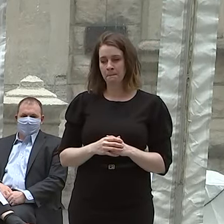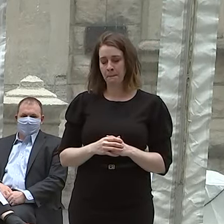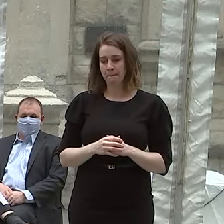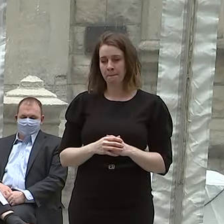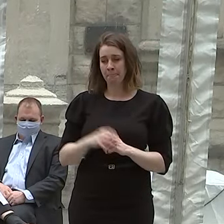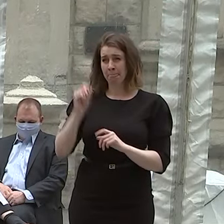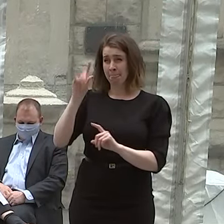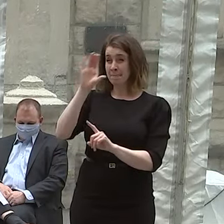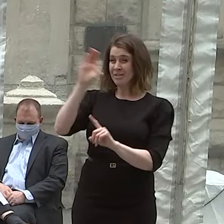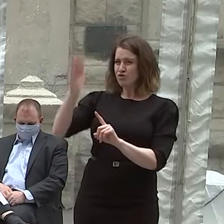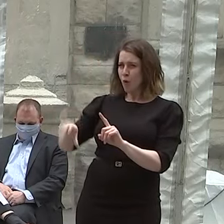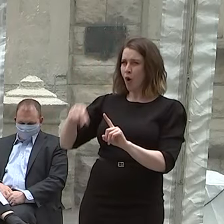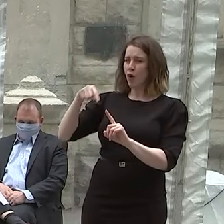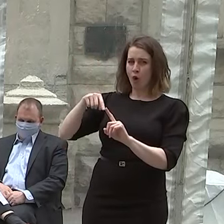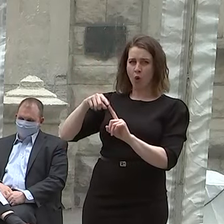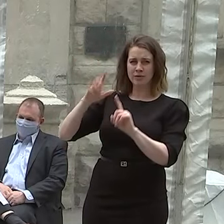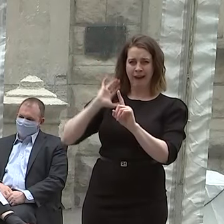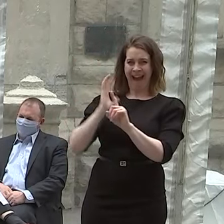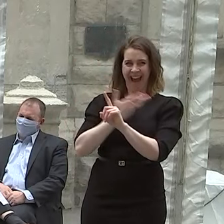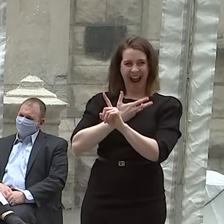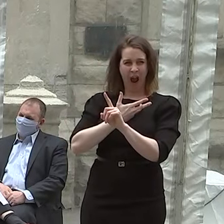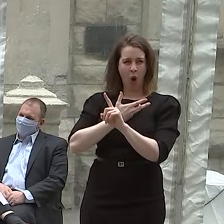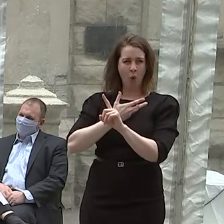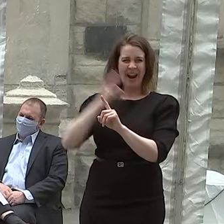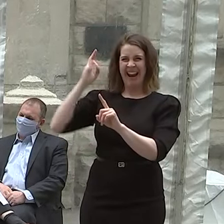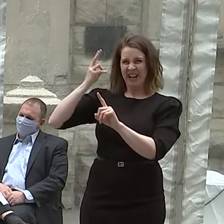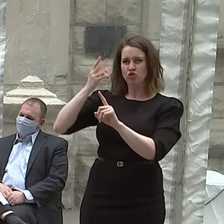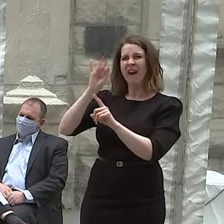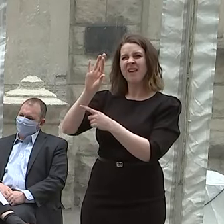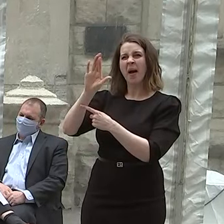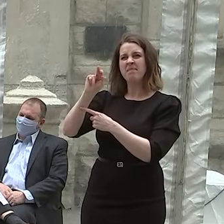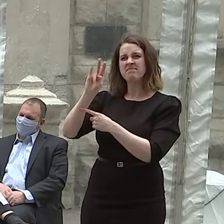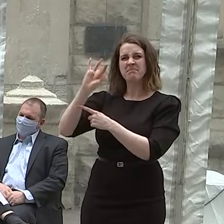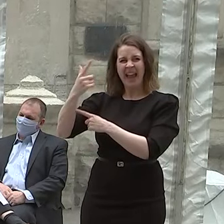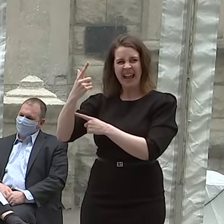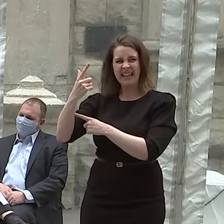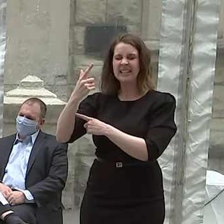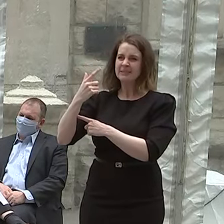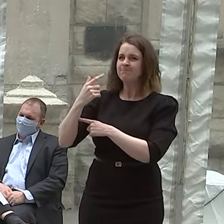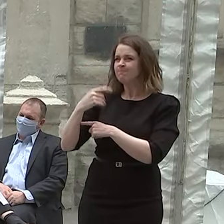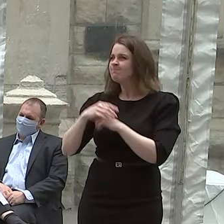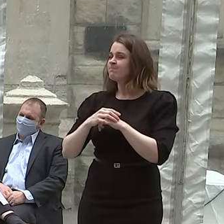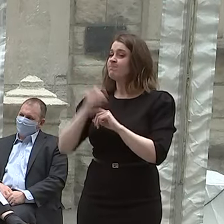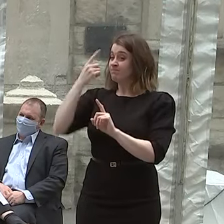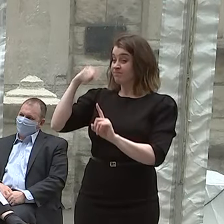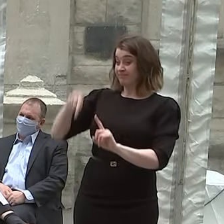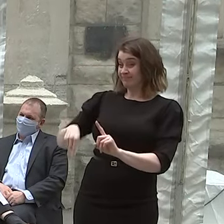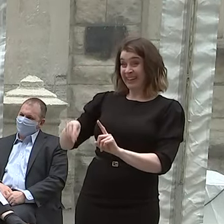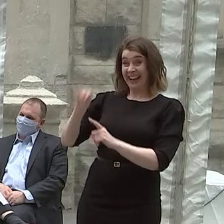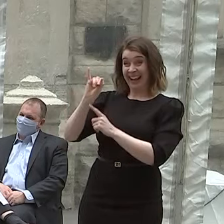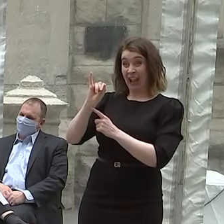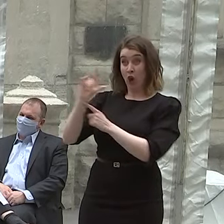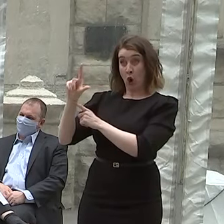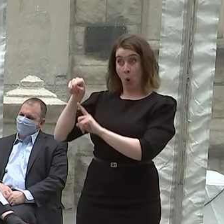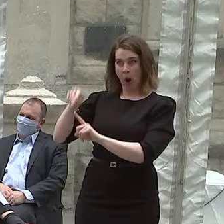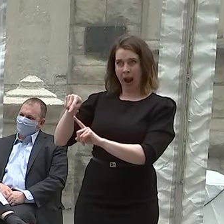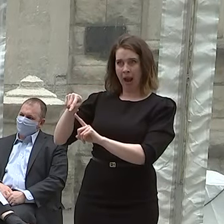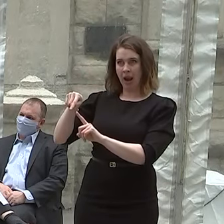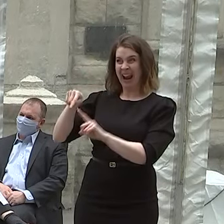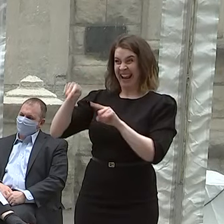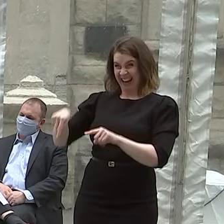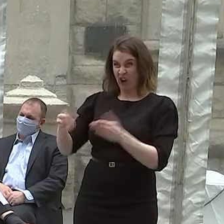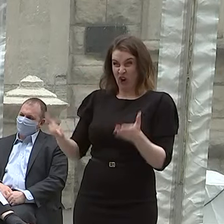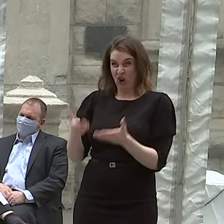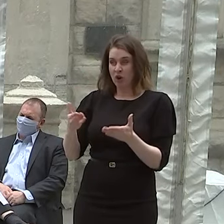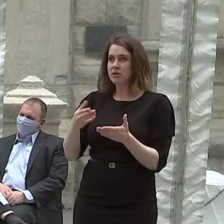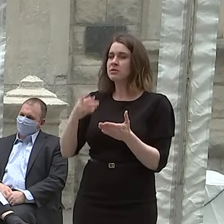banking tradition, and the state of Illinois is actually home to the second largest number of